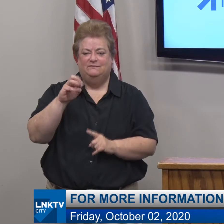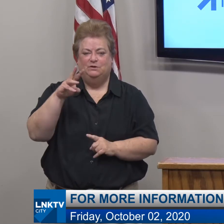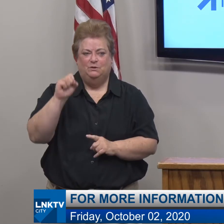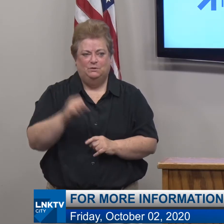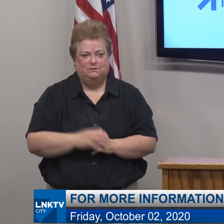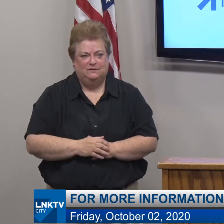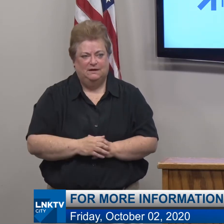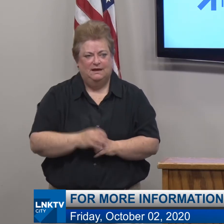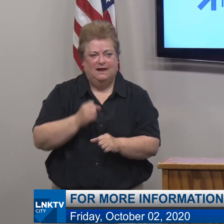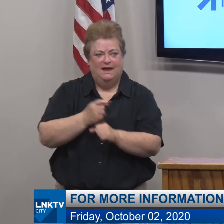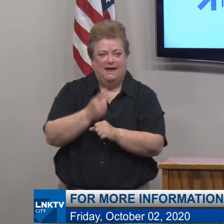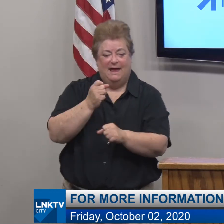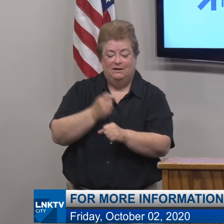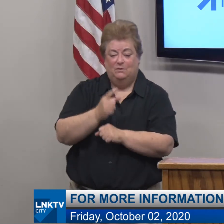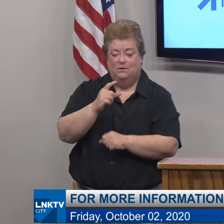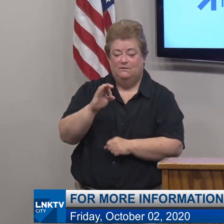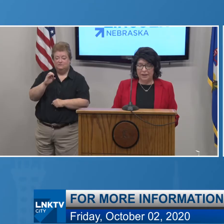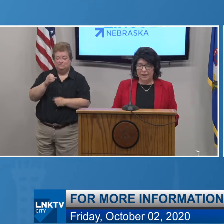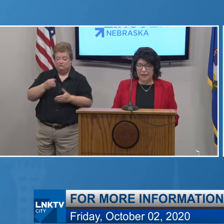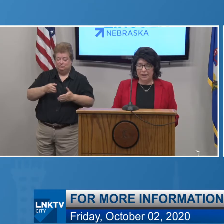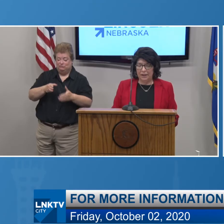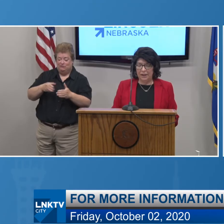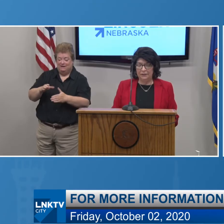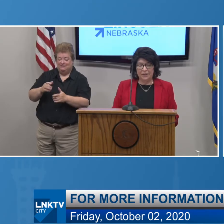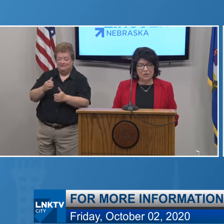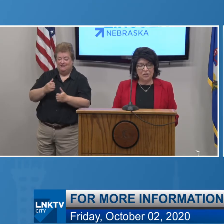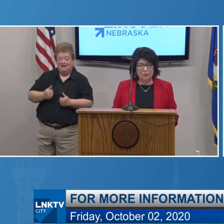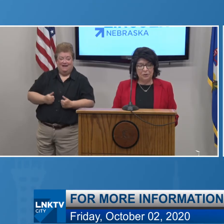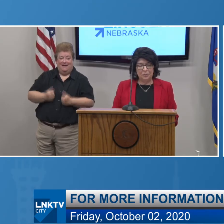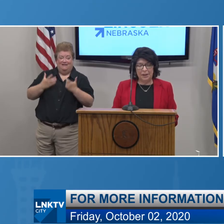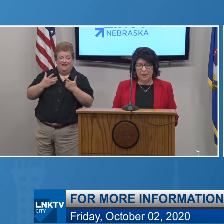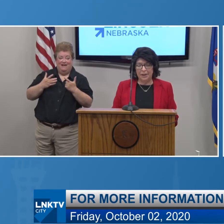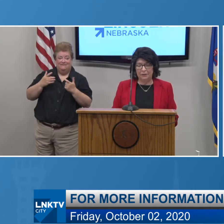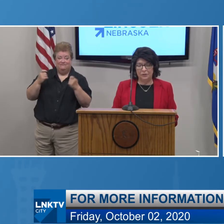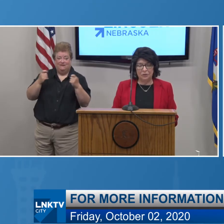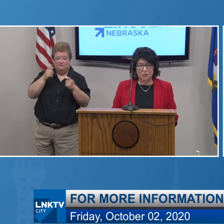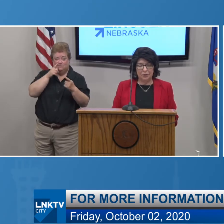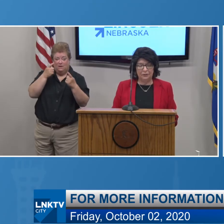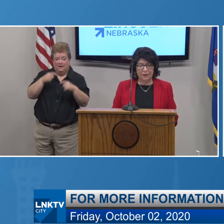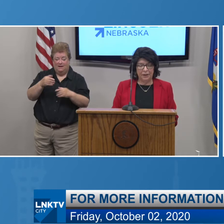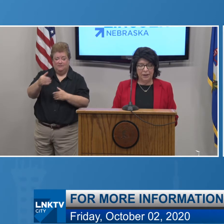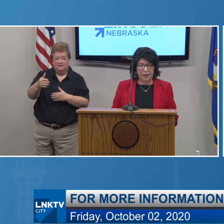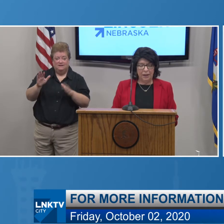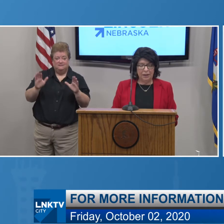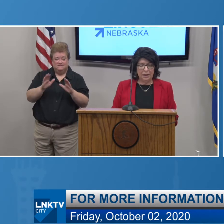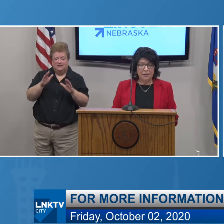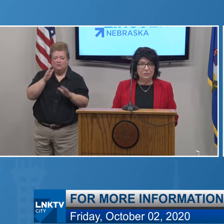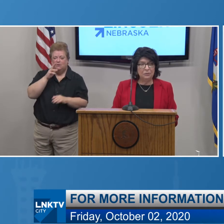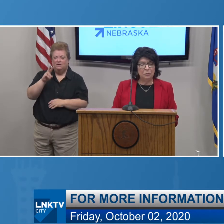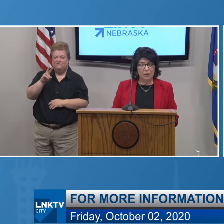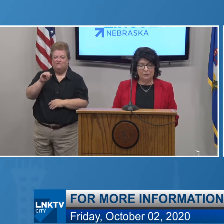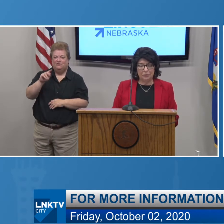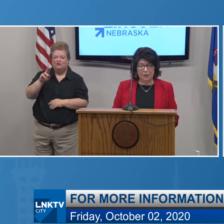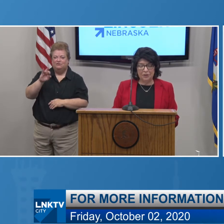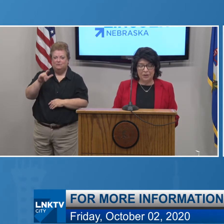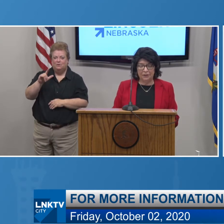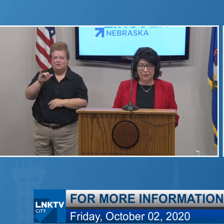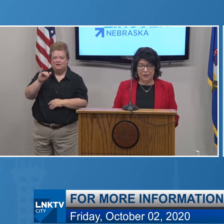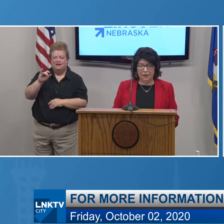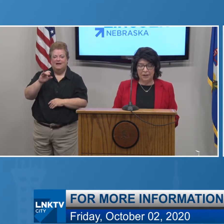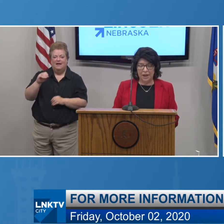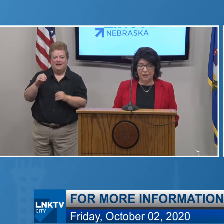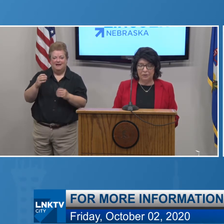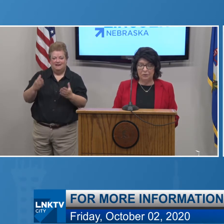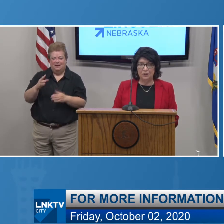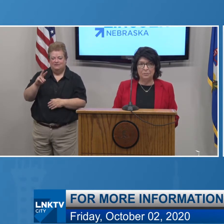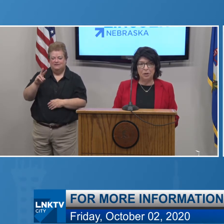The annual Streets Alive Festival is Sunday. This year it will be a virtual event. And here with more information is